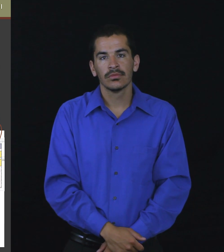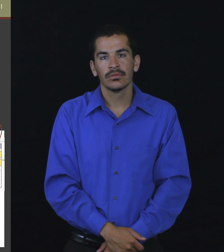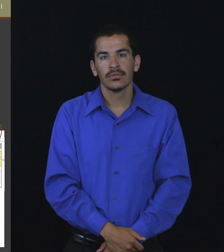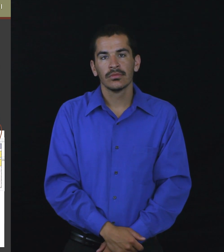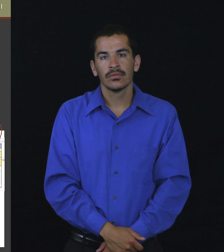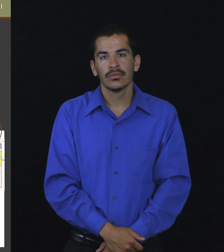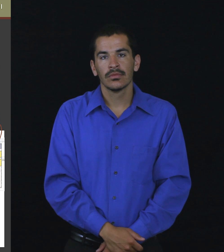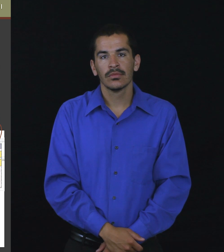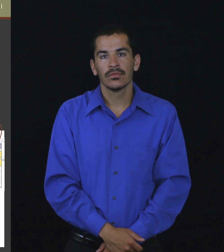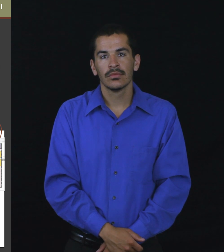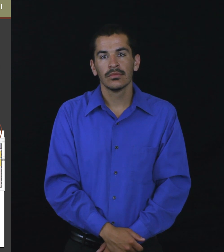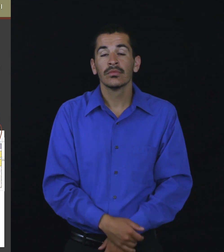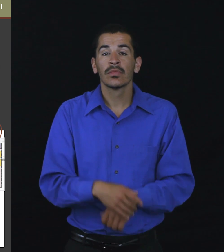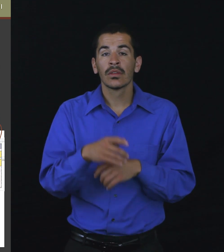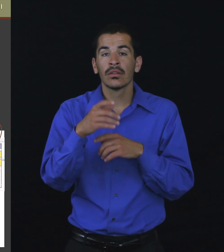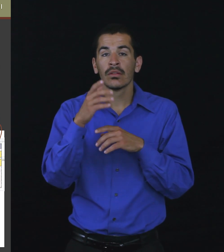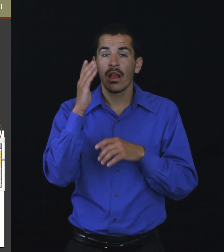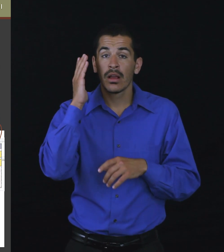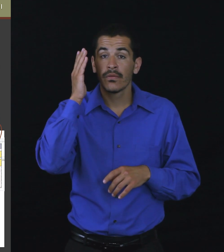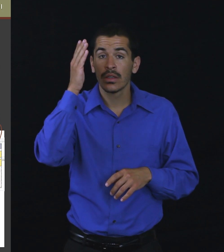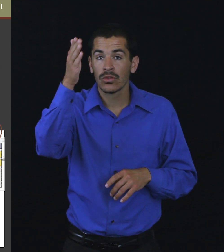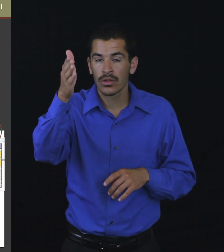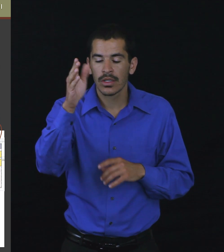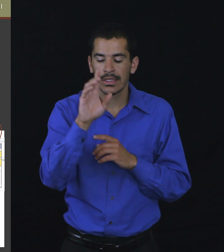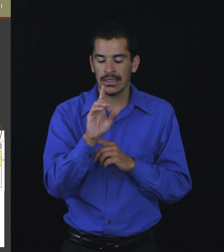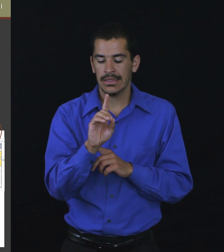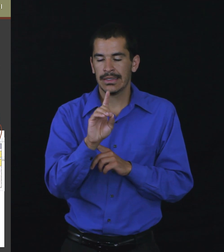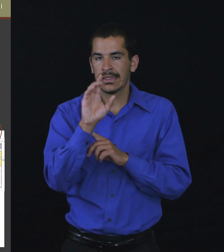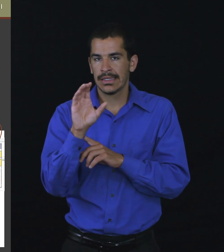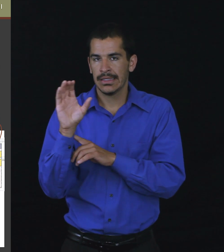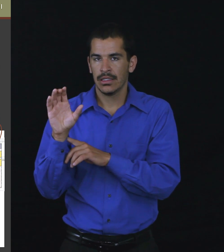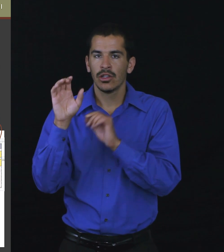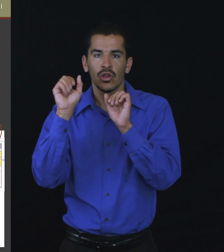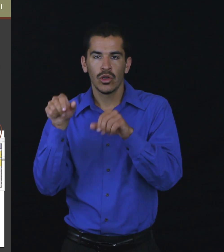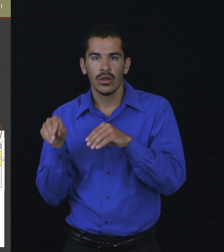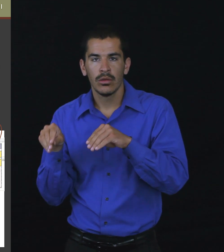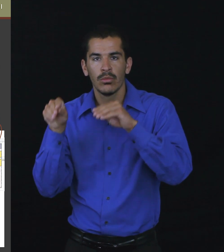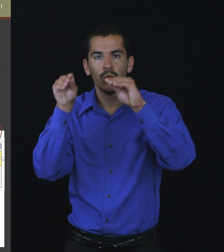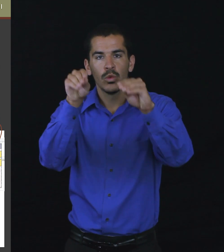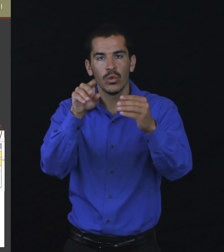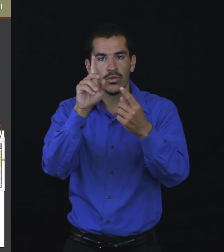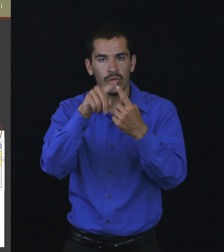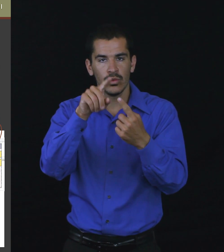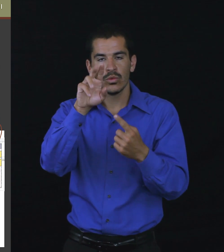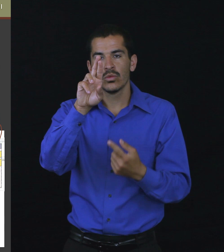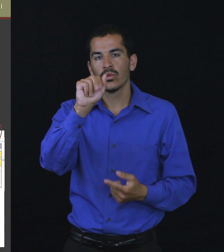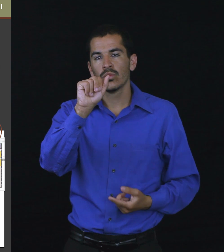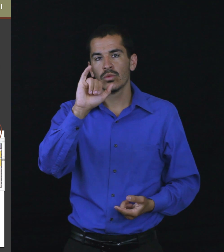DCC could eventually move to the rail yards.